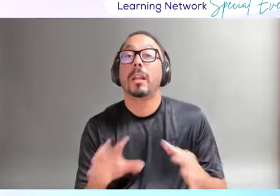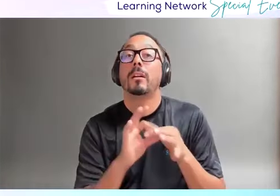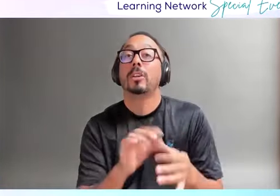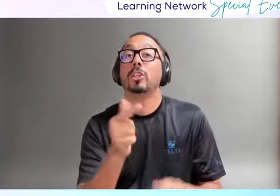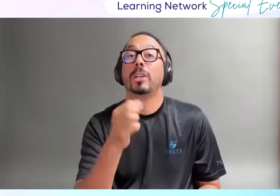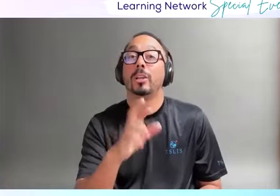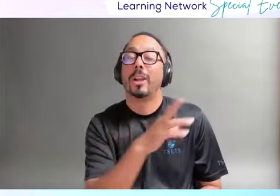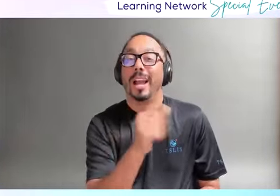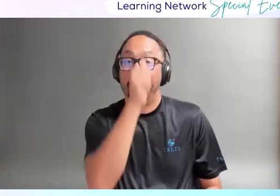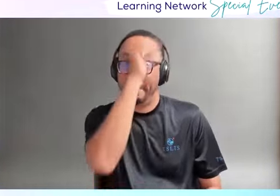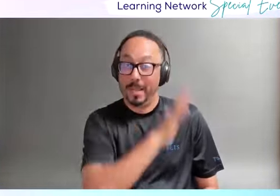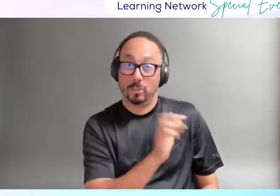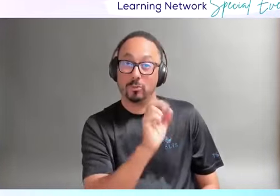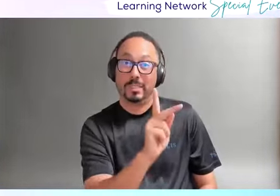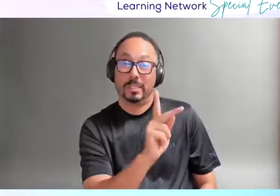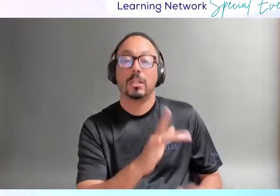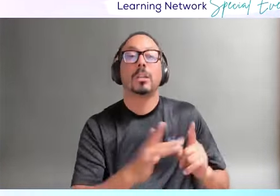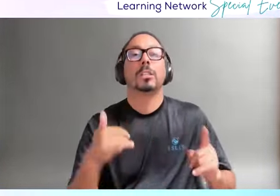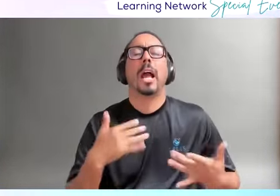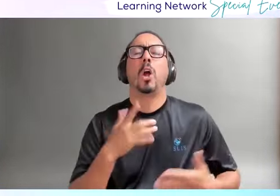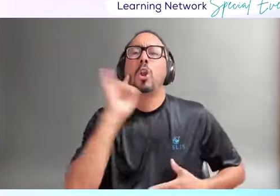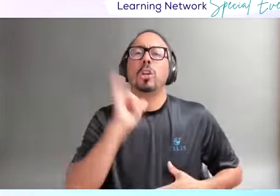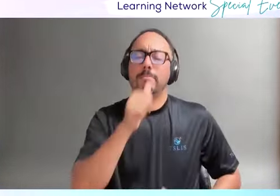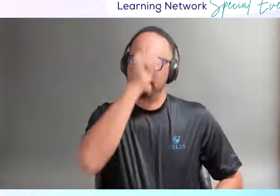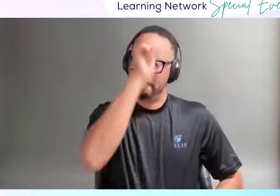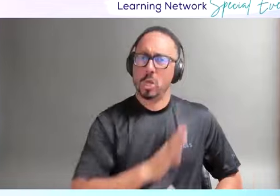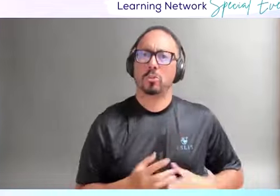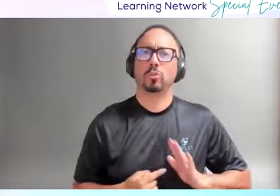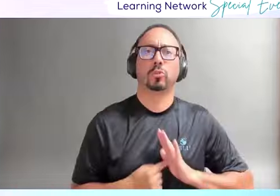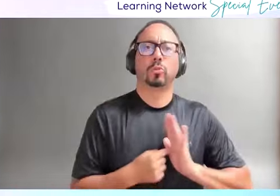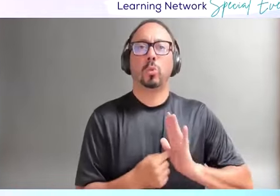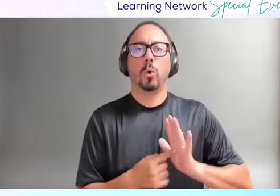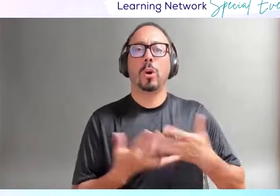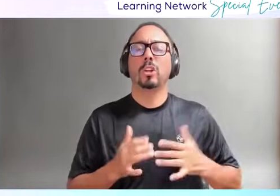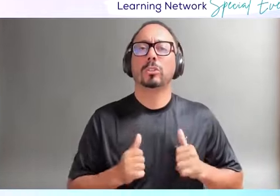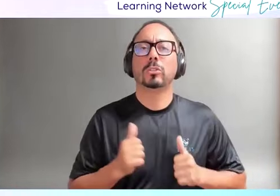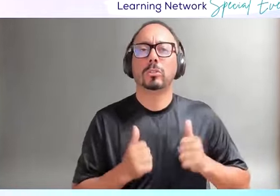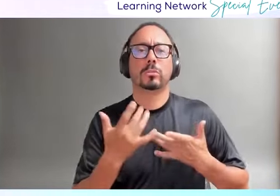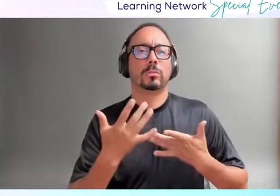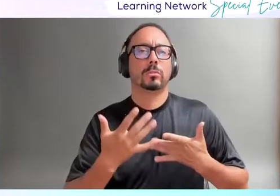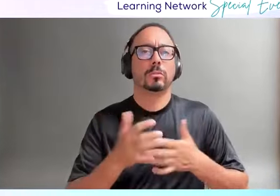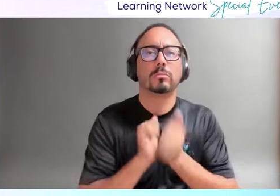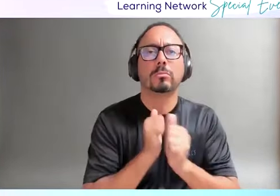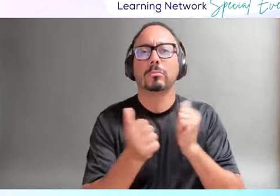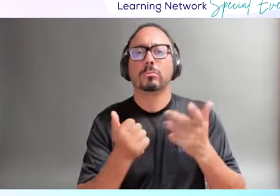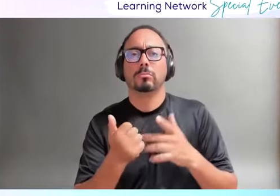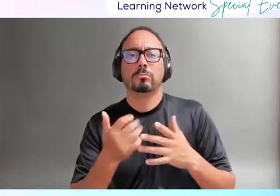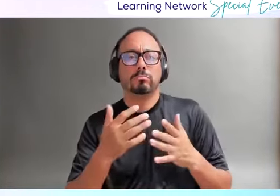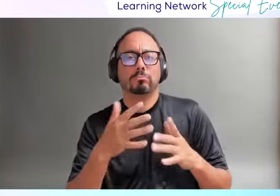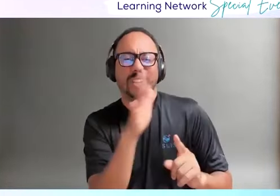impact of masculinities, binging, context, competition, and how that might, in fact, need to